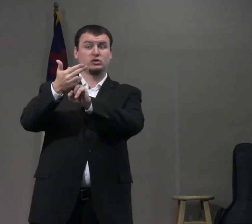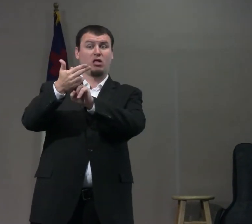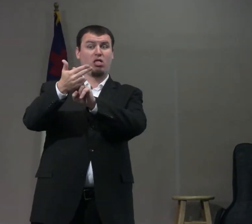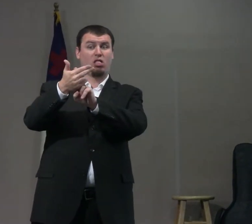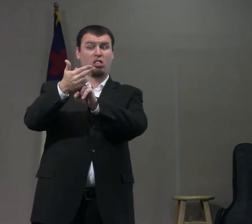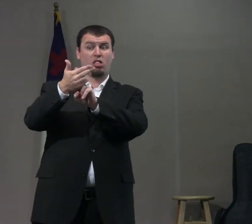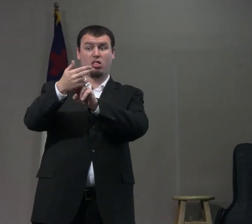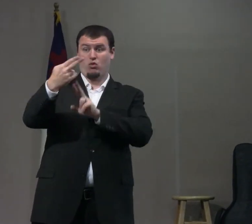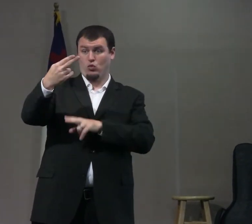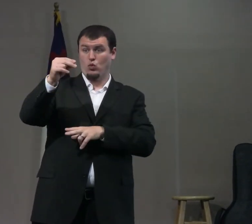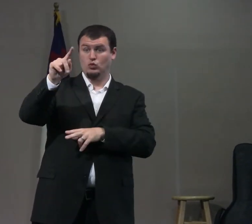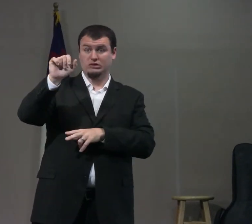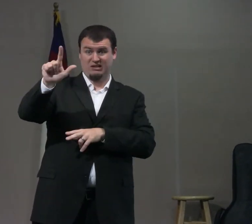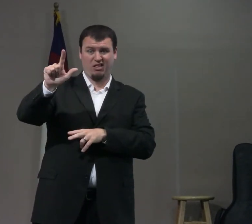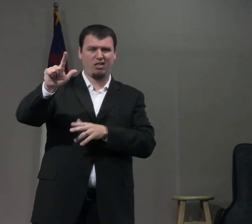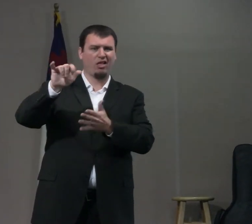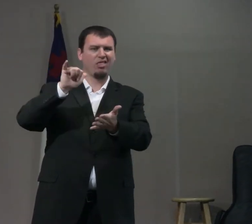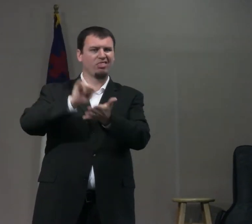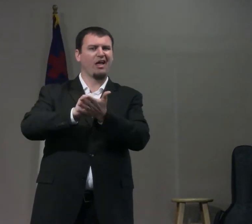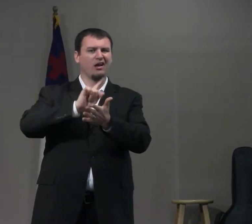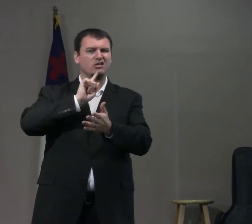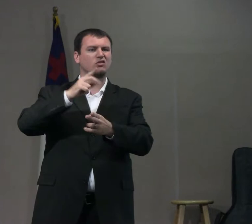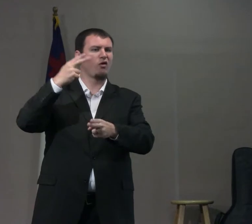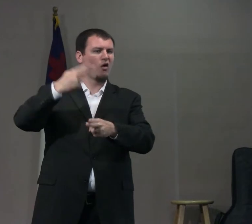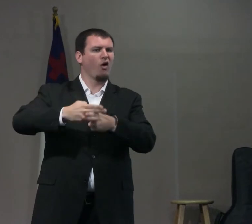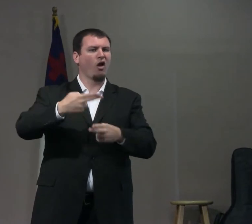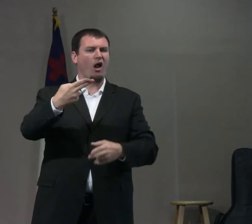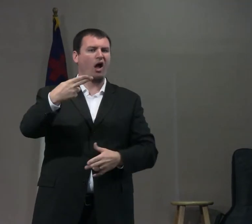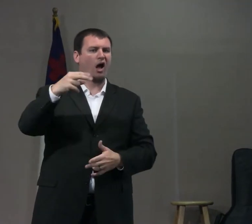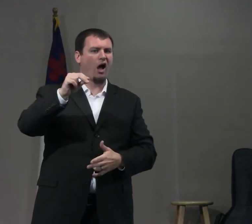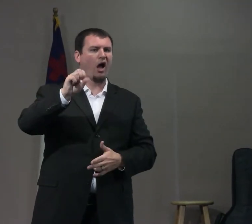having an open invitation. You know, a hotel